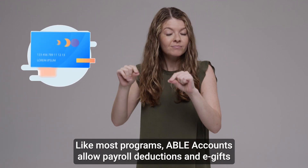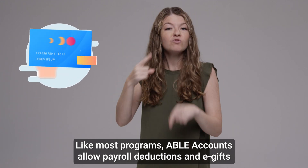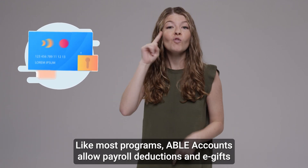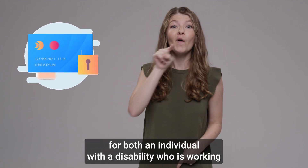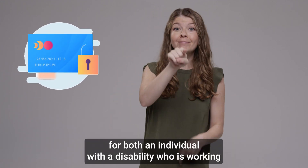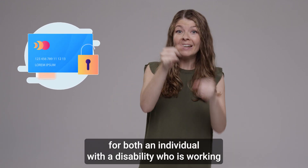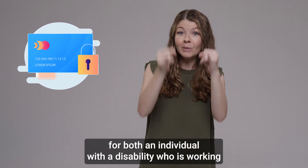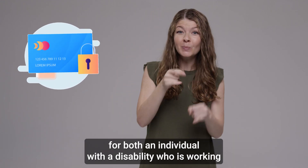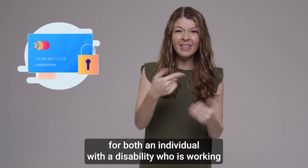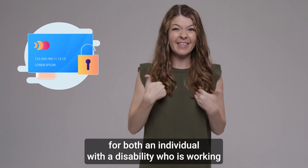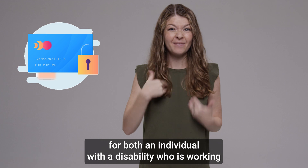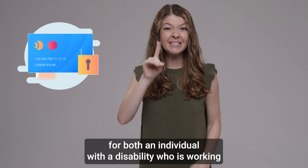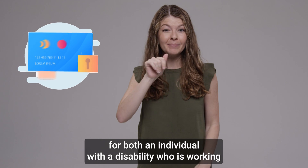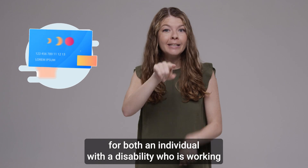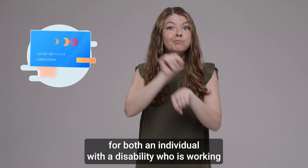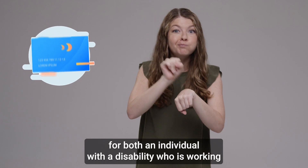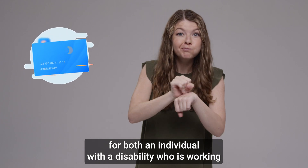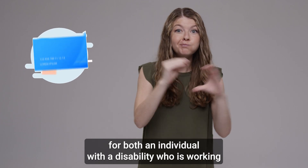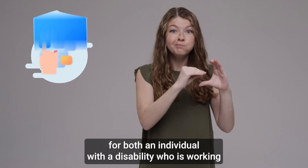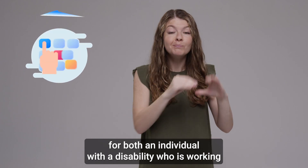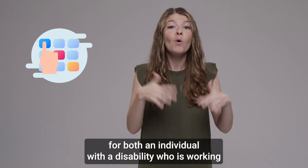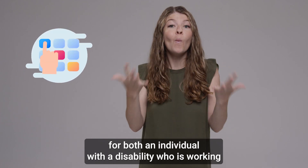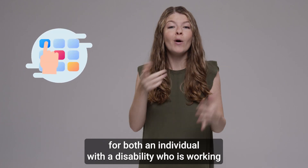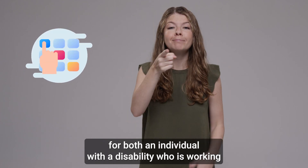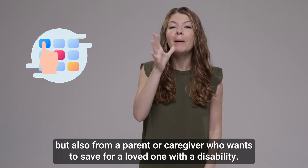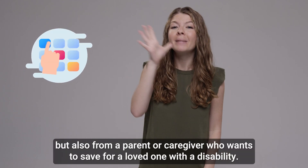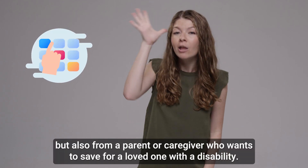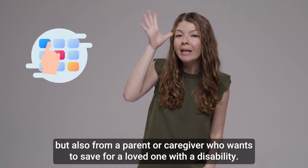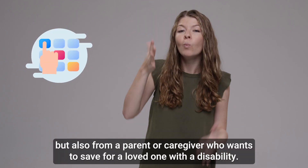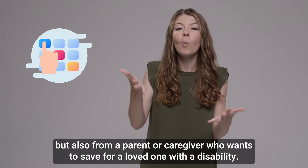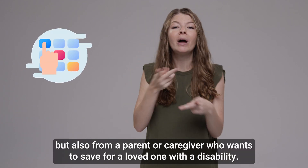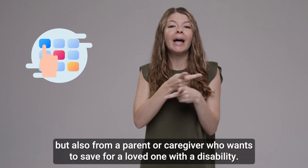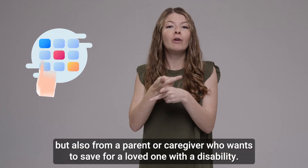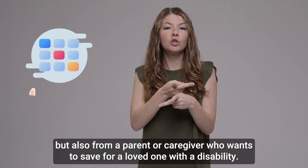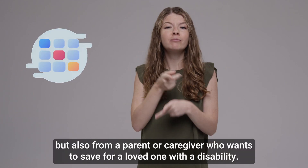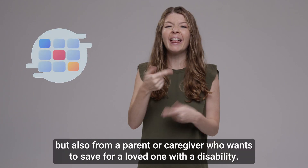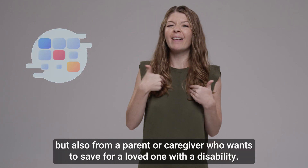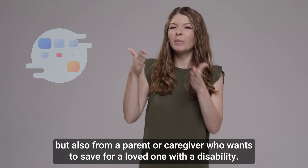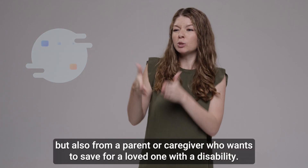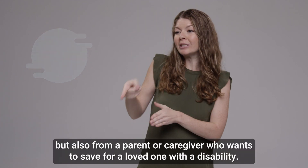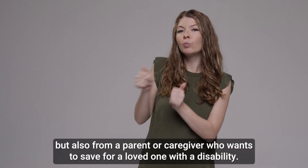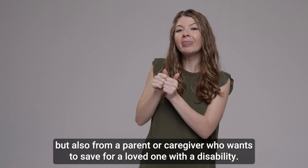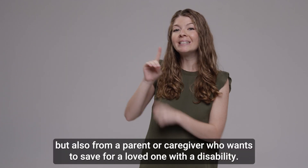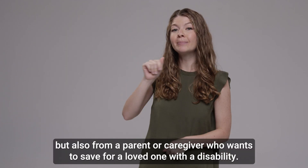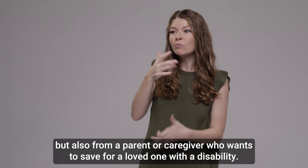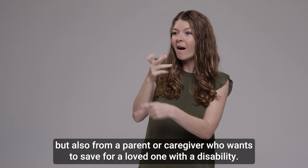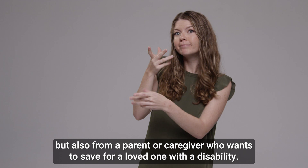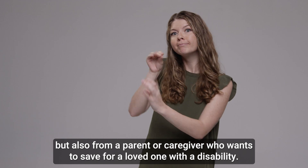an individual with a disability who is working, but also from a parent or caregiver who wants to save for a loved